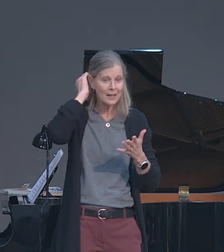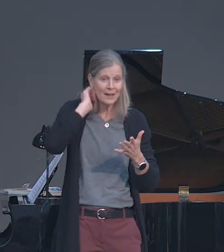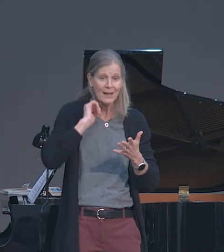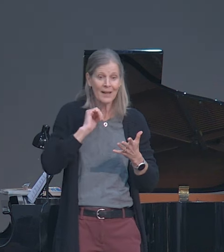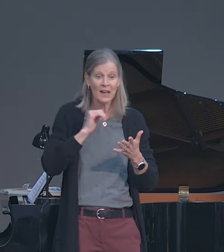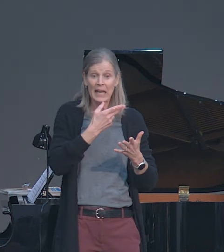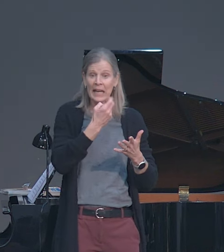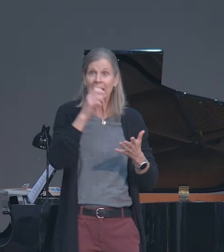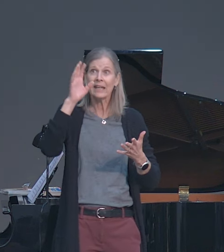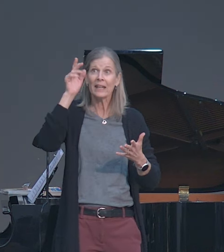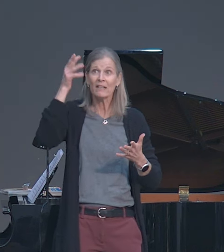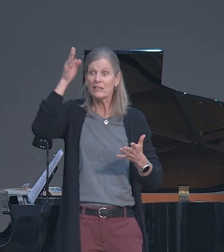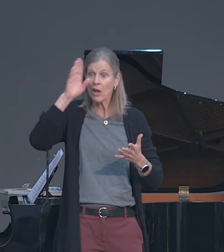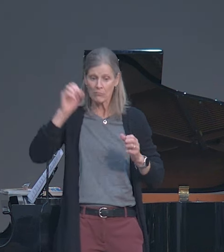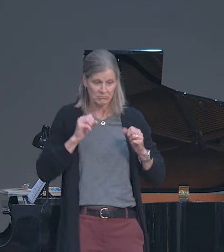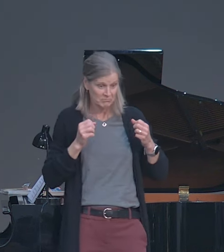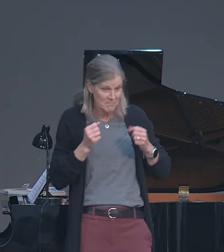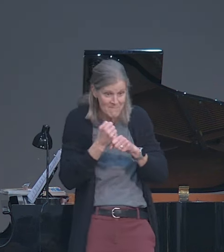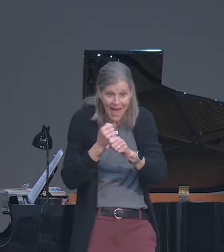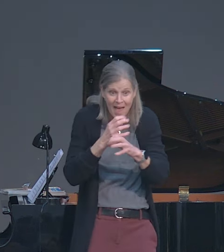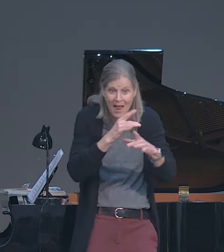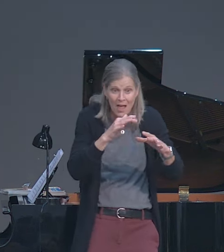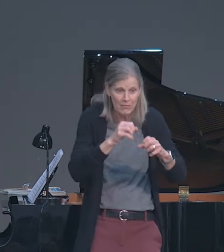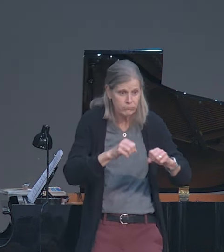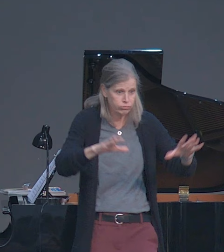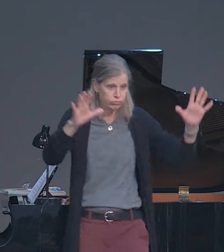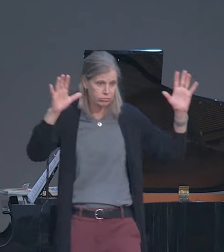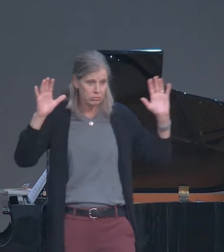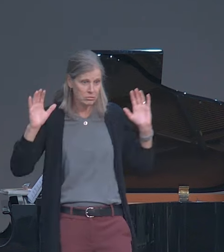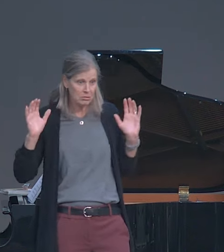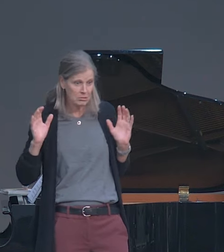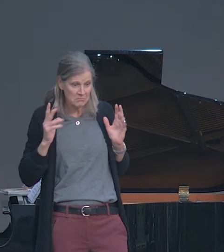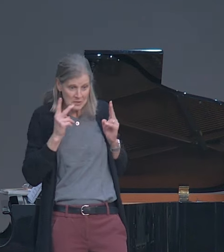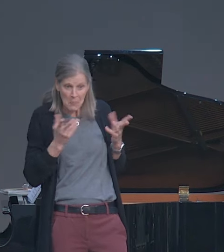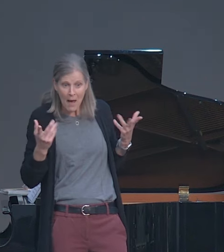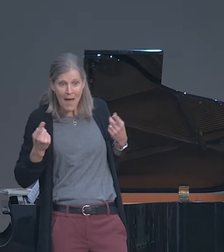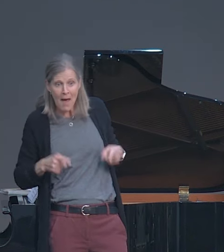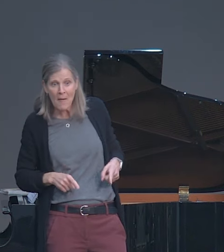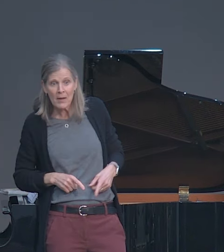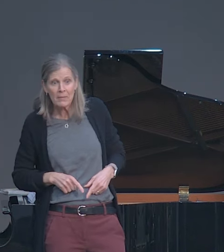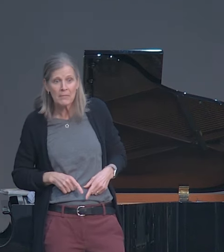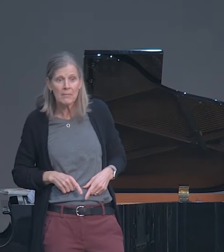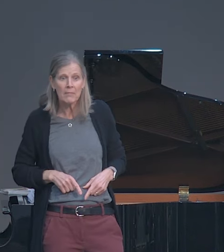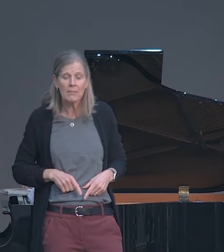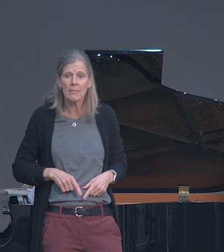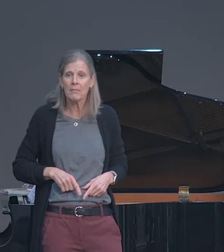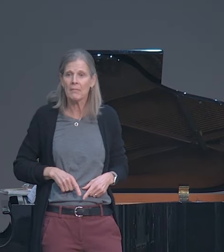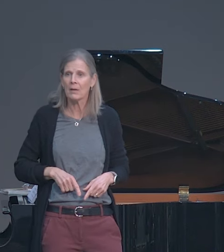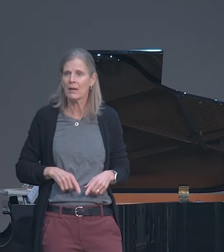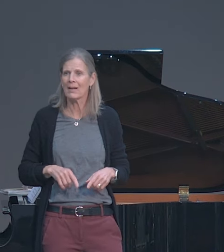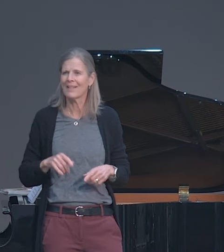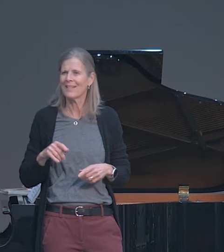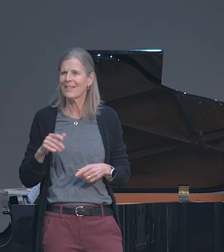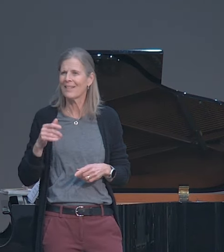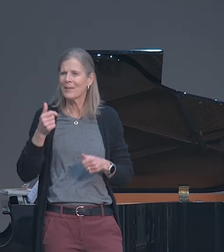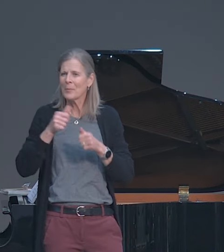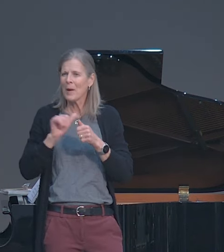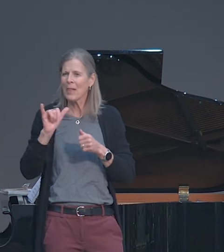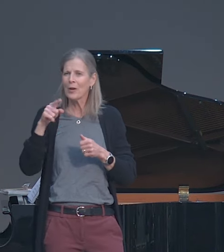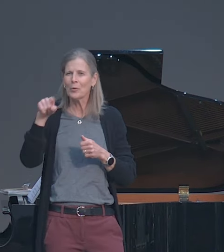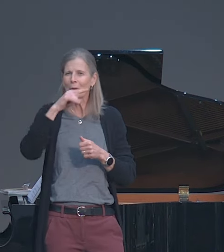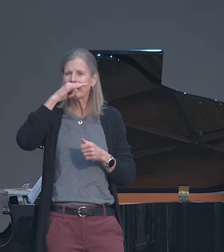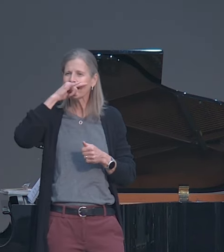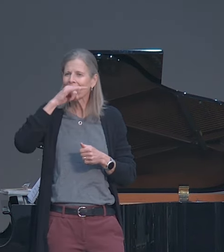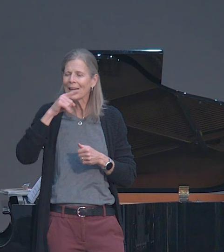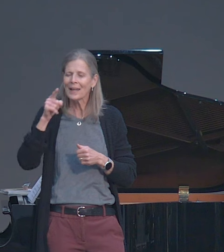let go of his creation, take his hands off, and see what was going to happen. You know, kind of like you did as a kid where you thought, I'm just